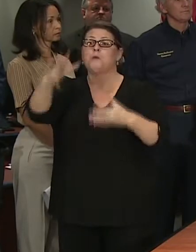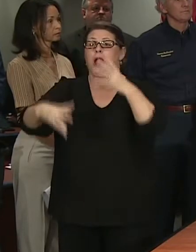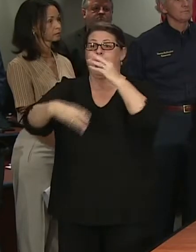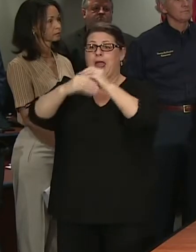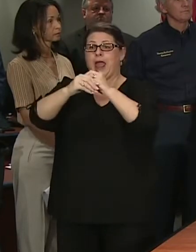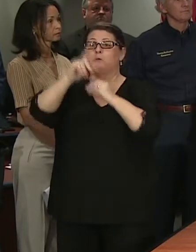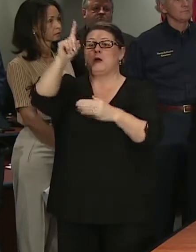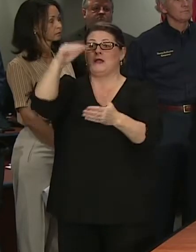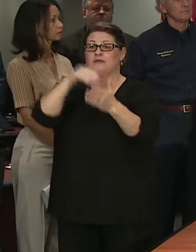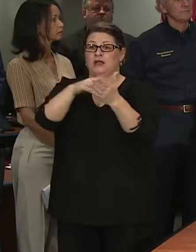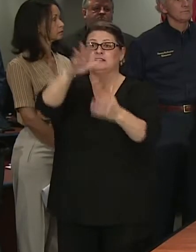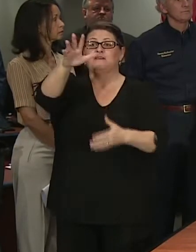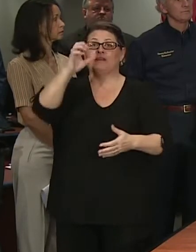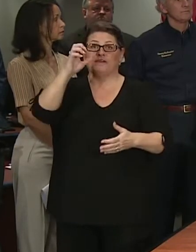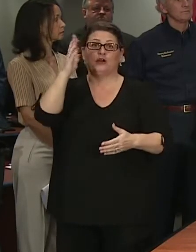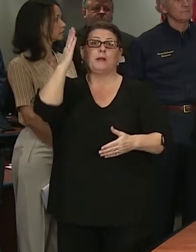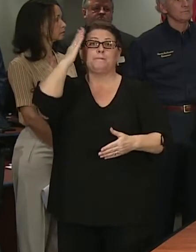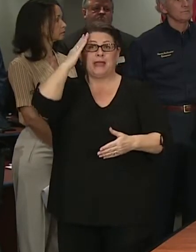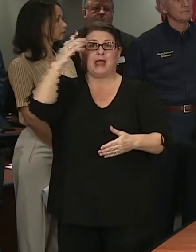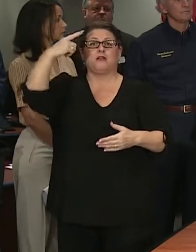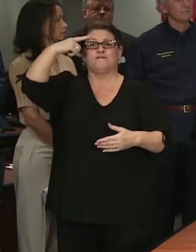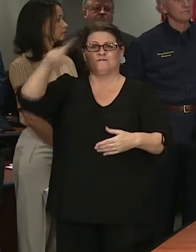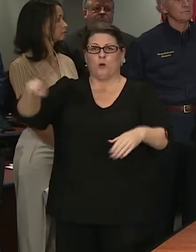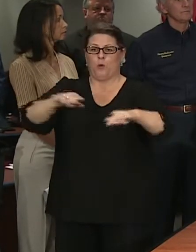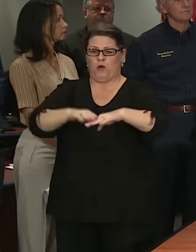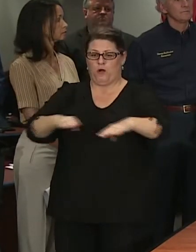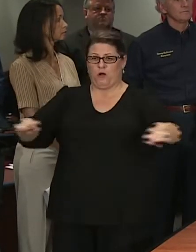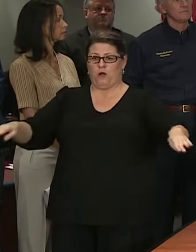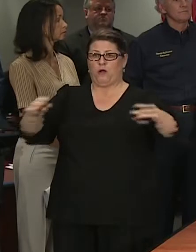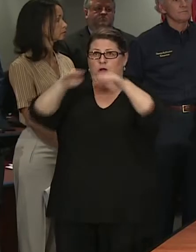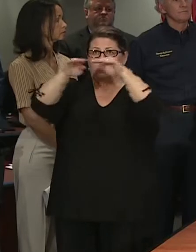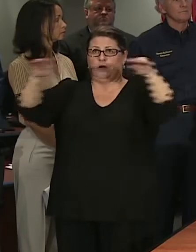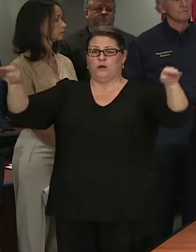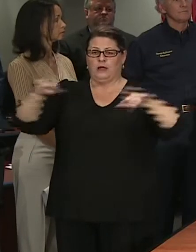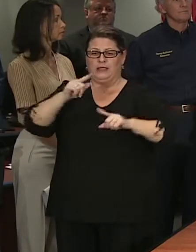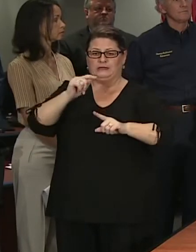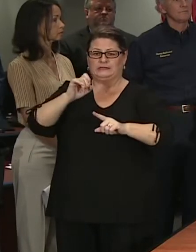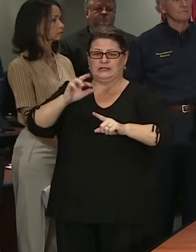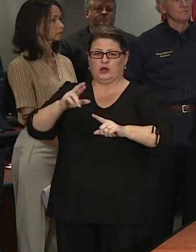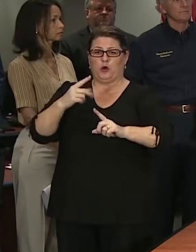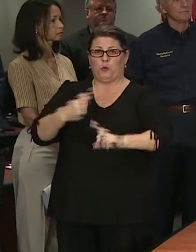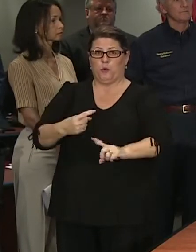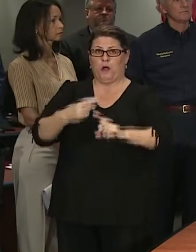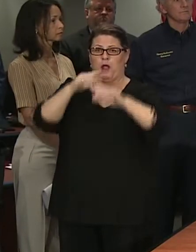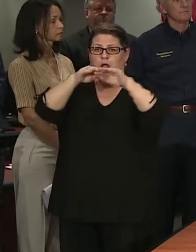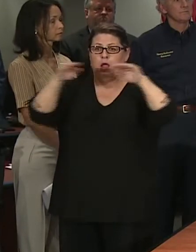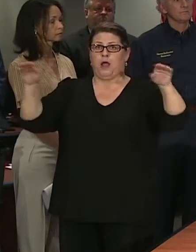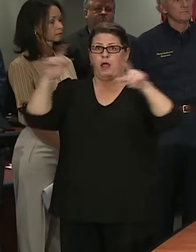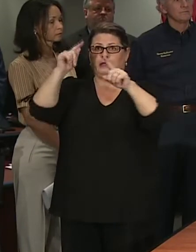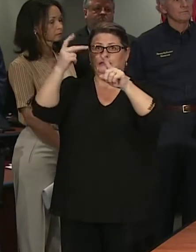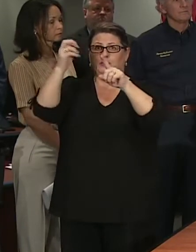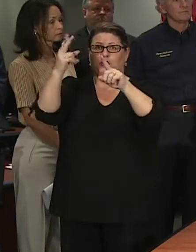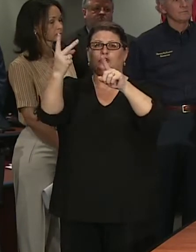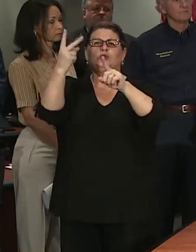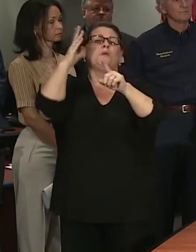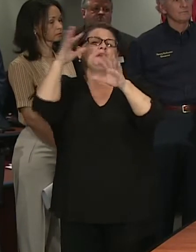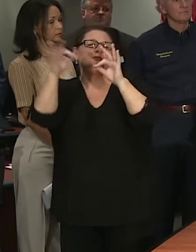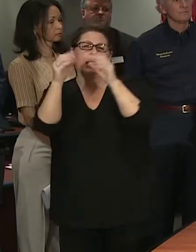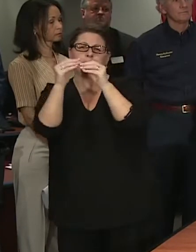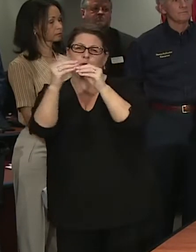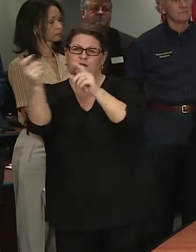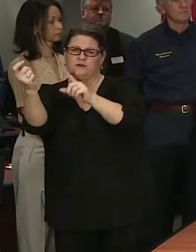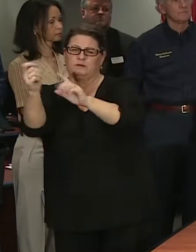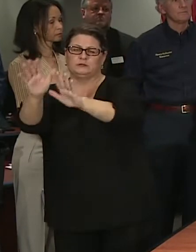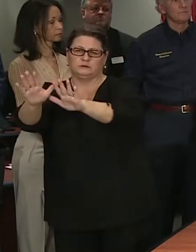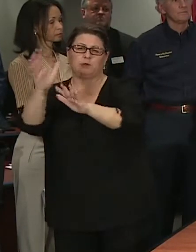in either a Tier 1 or a Tier 2 capacity. And we'll speak a little bit more into that detail as to identify